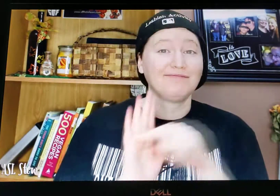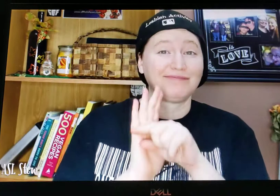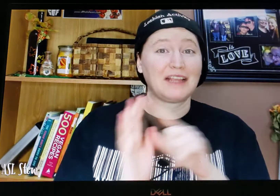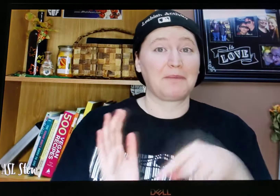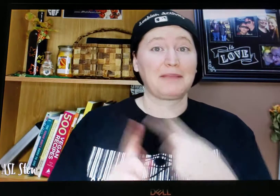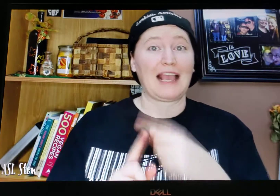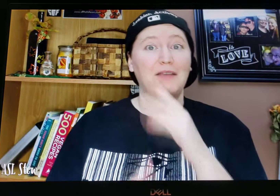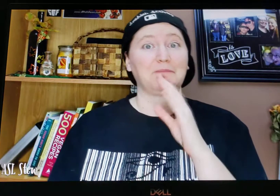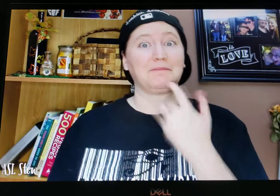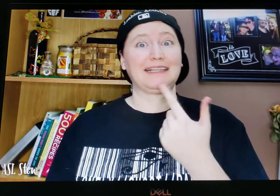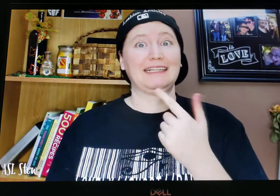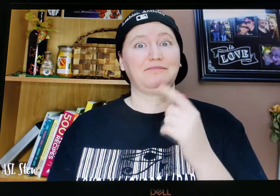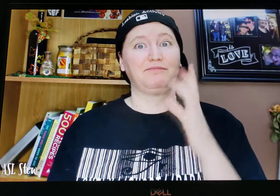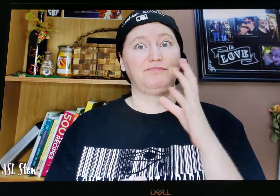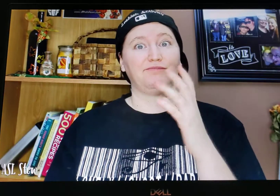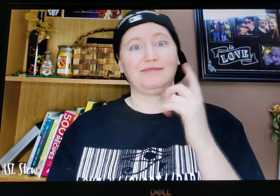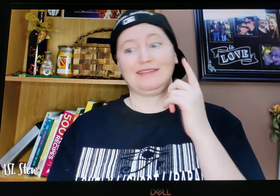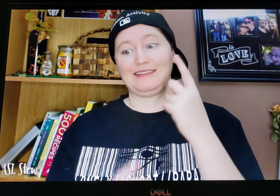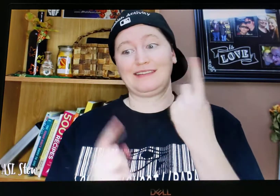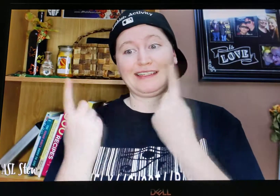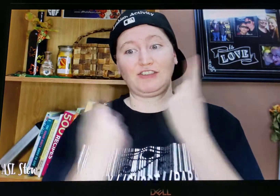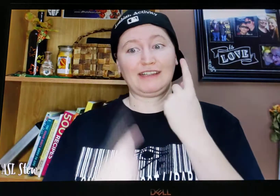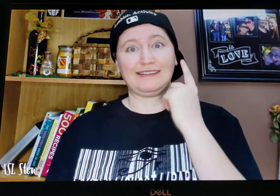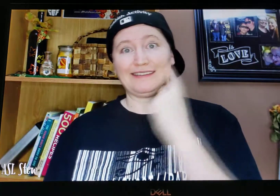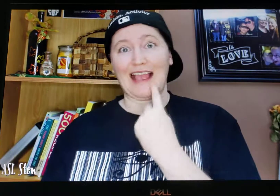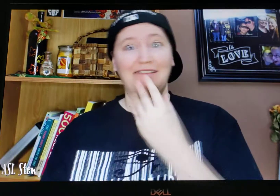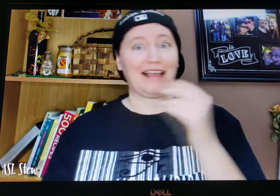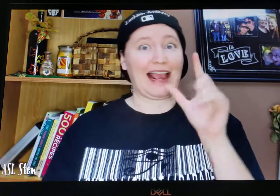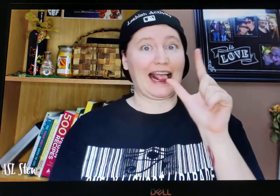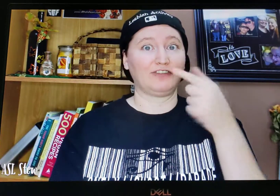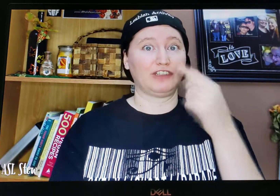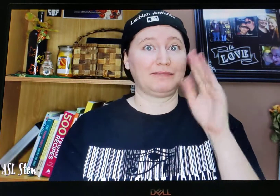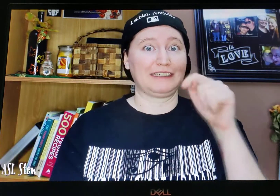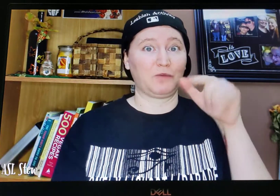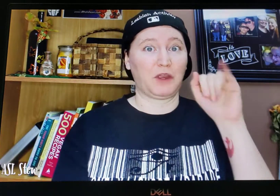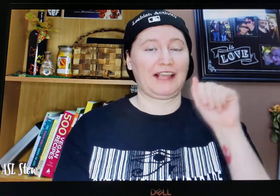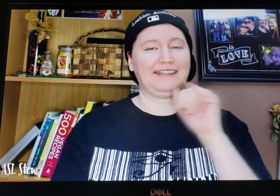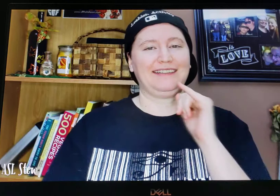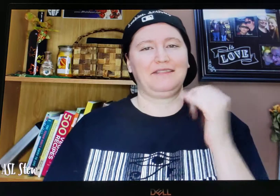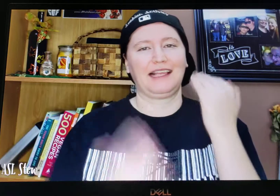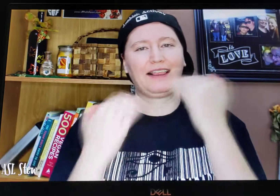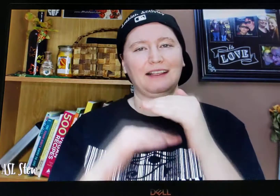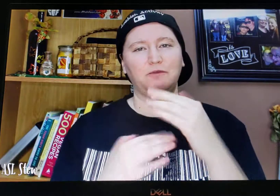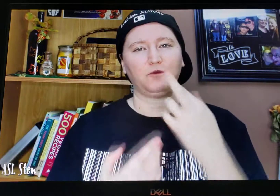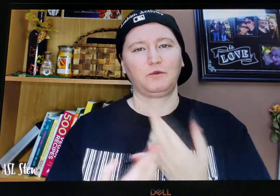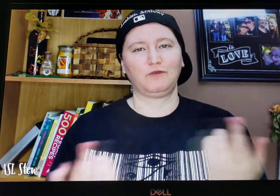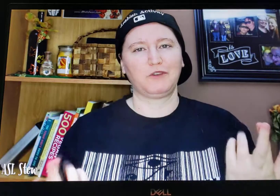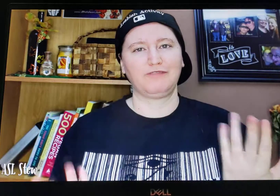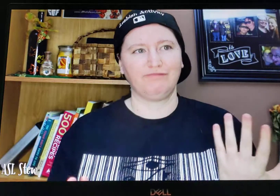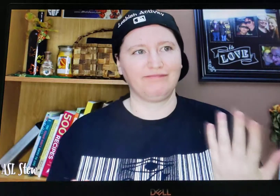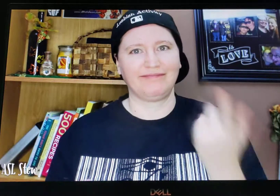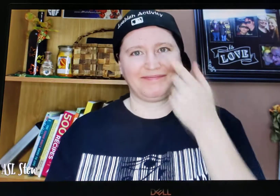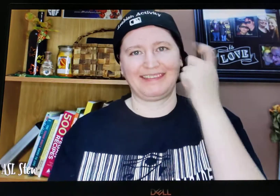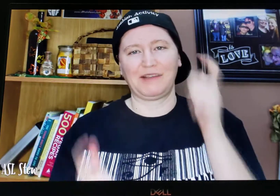community. One negative about being an LGBTQIA member and deaf is that you